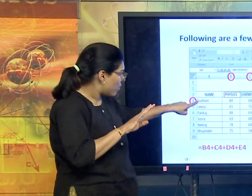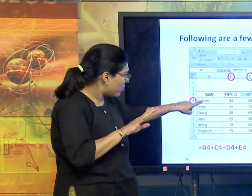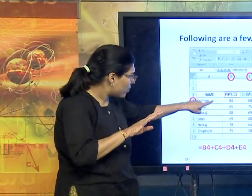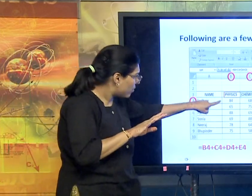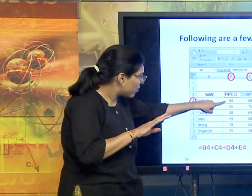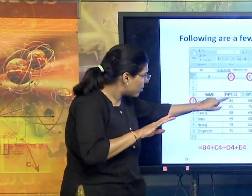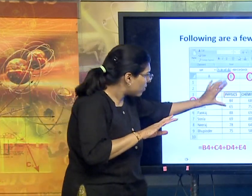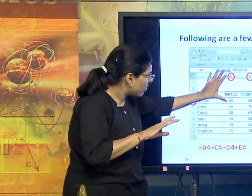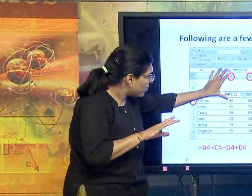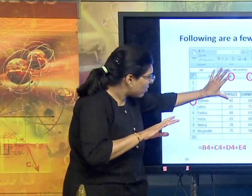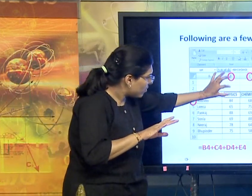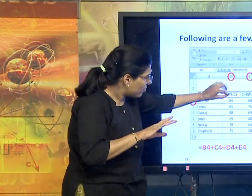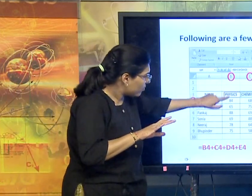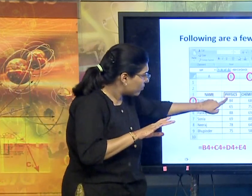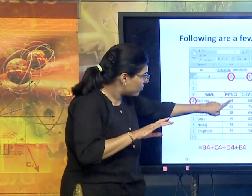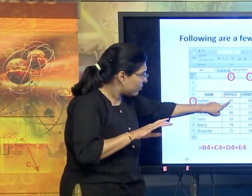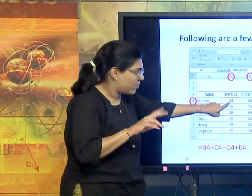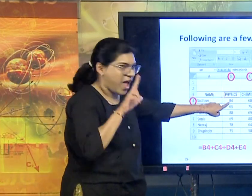See, our physics marks 84.